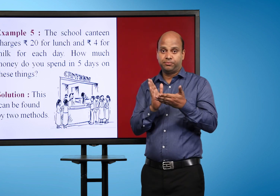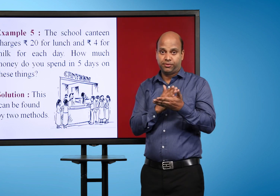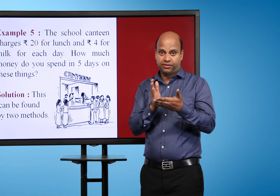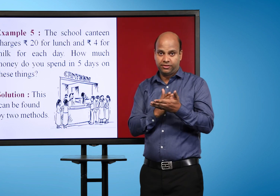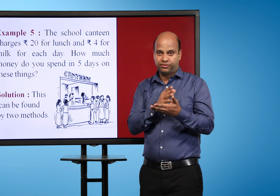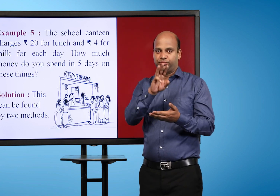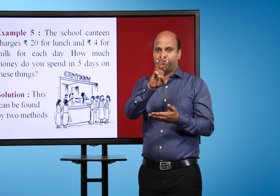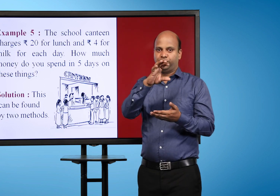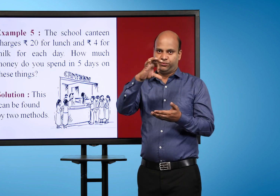Page 39.